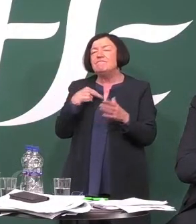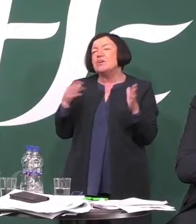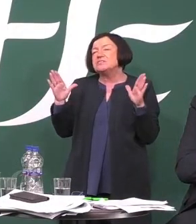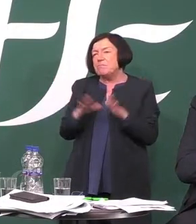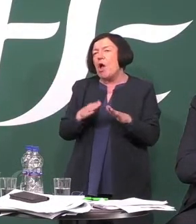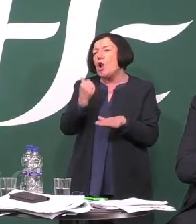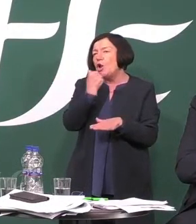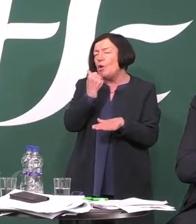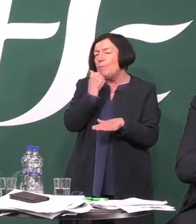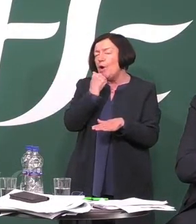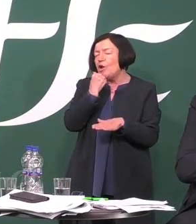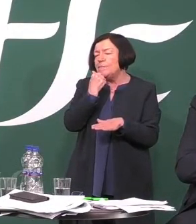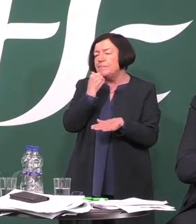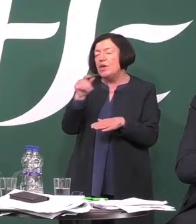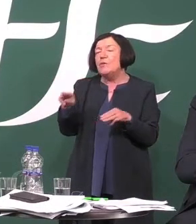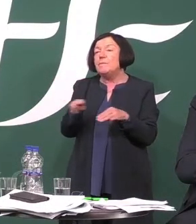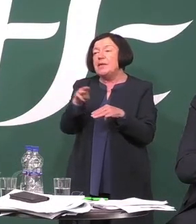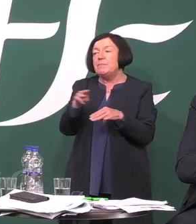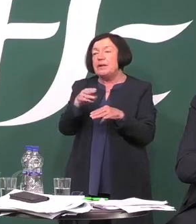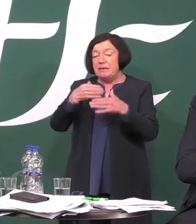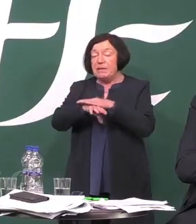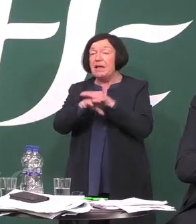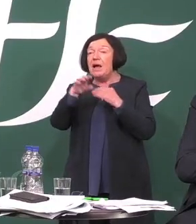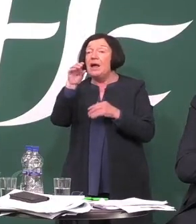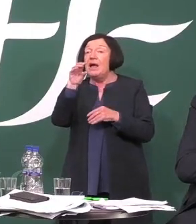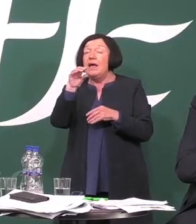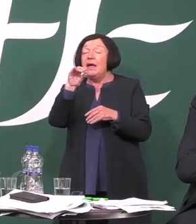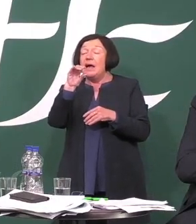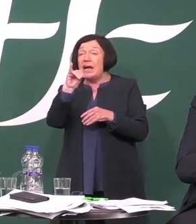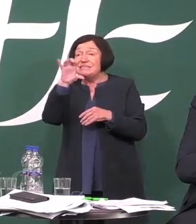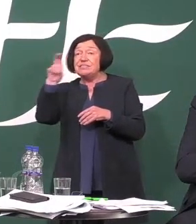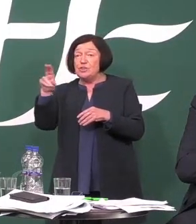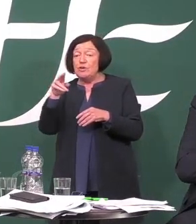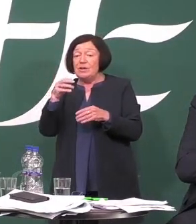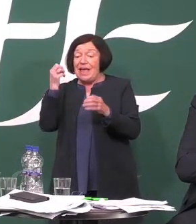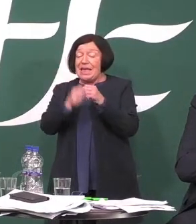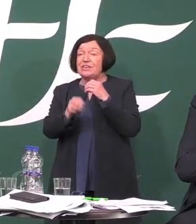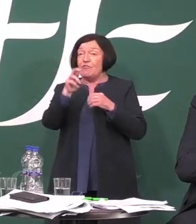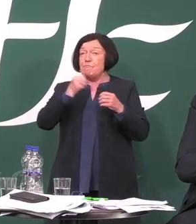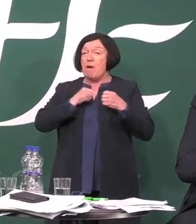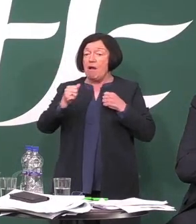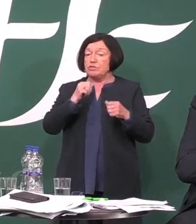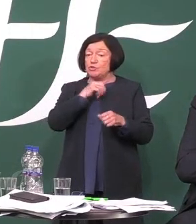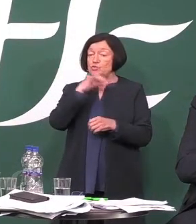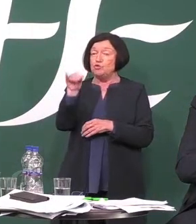small proportion of figures of people admitted to ITU from the end of March to July